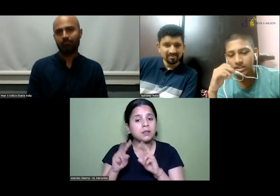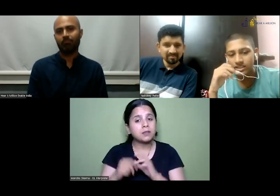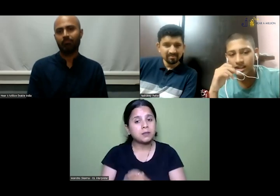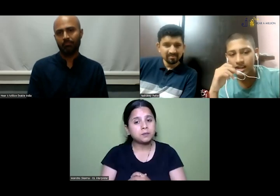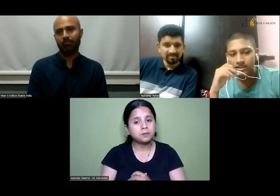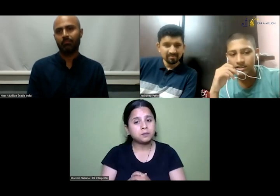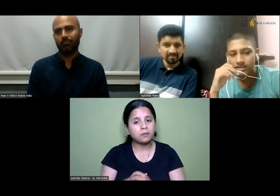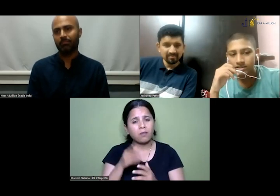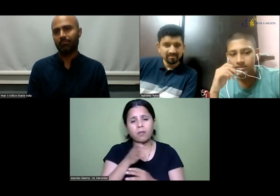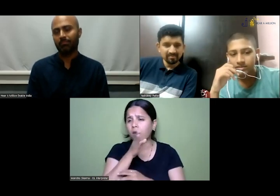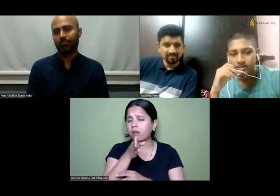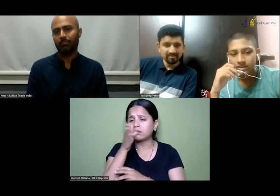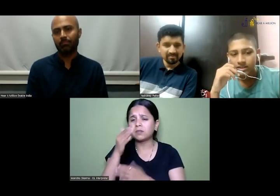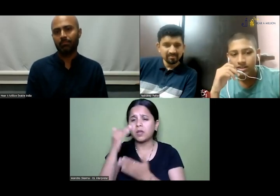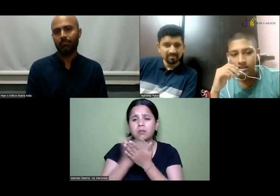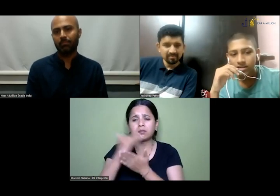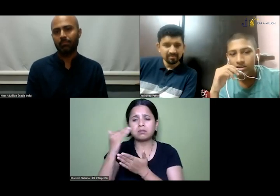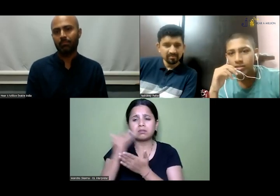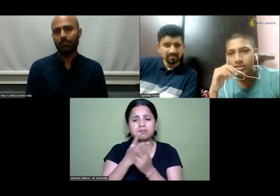ceremonies and